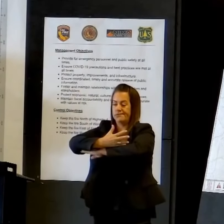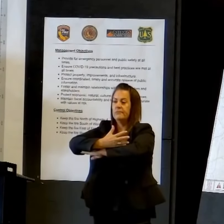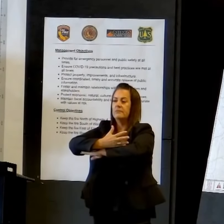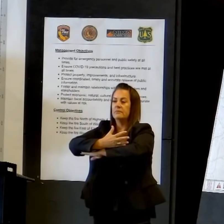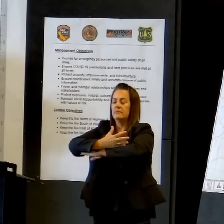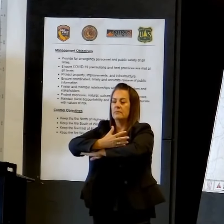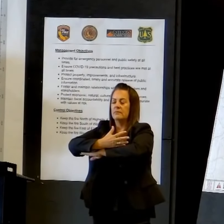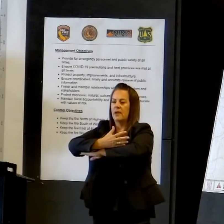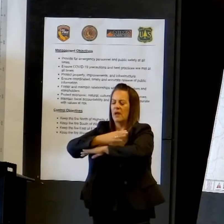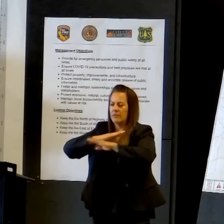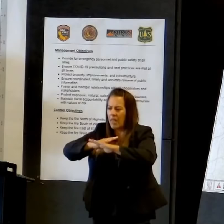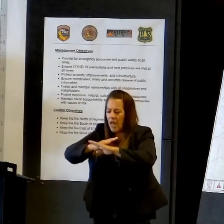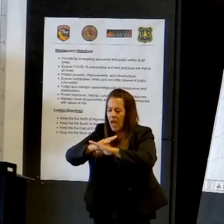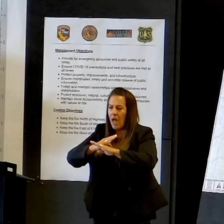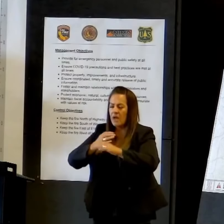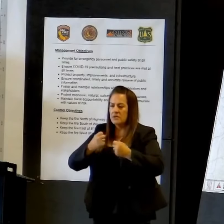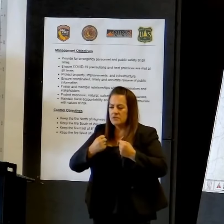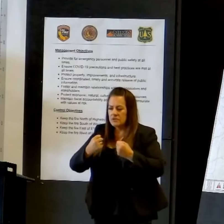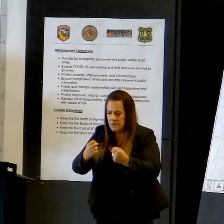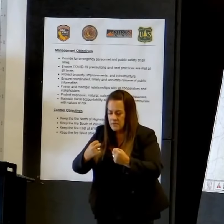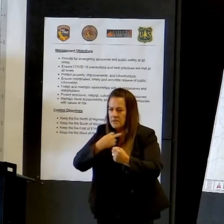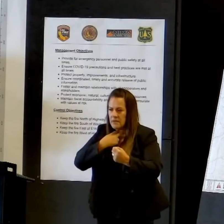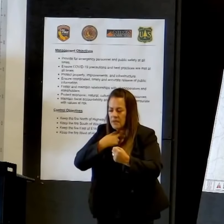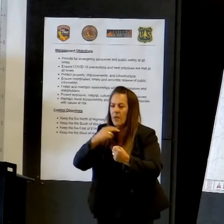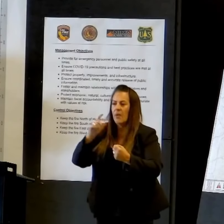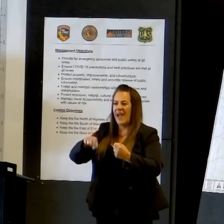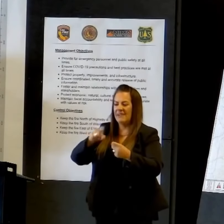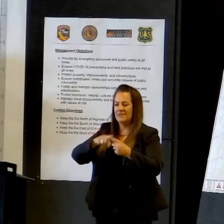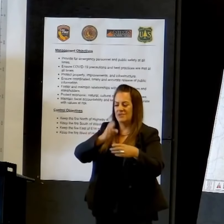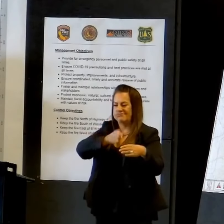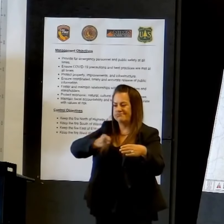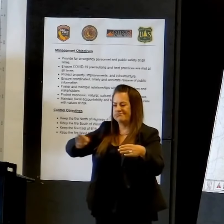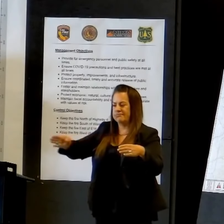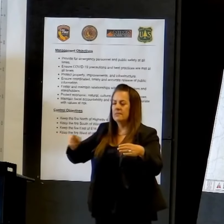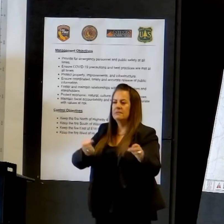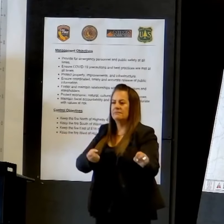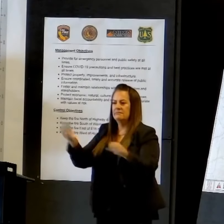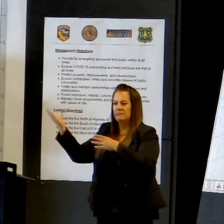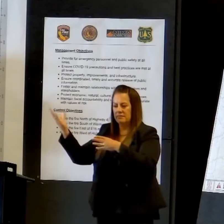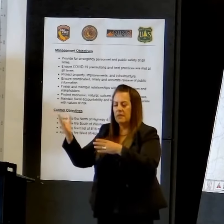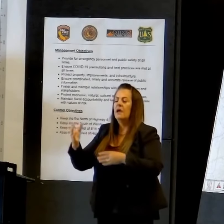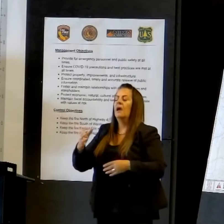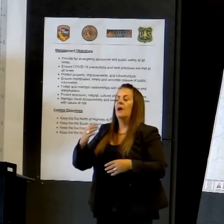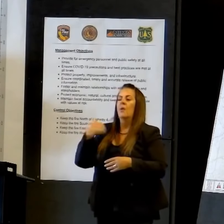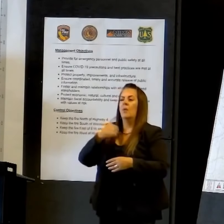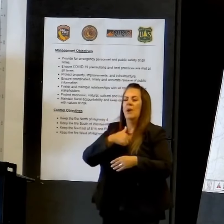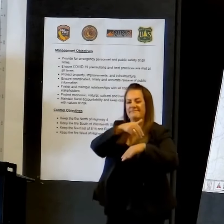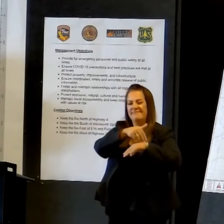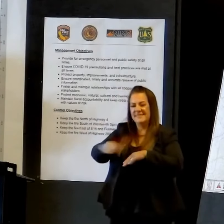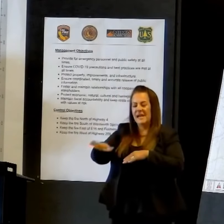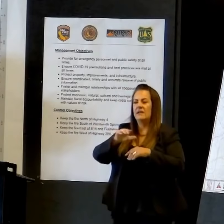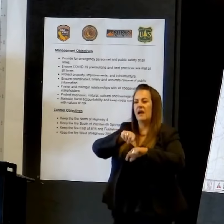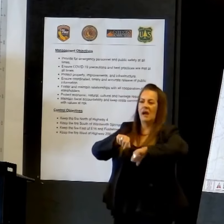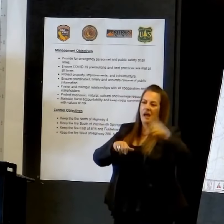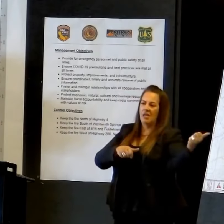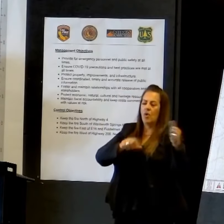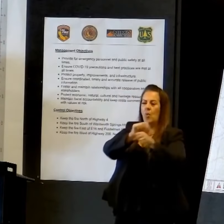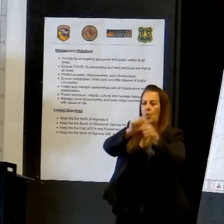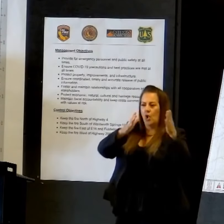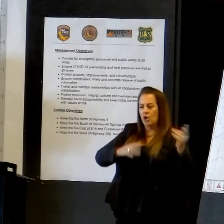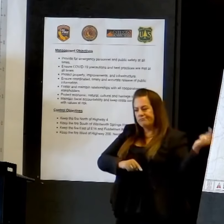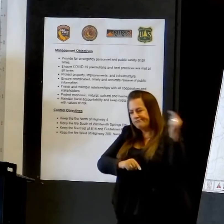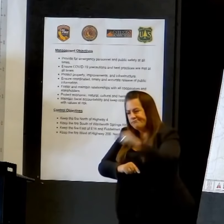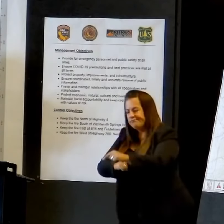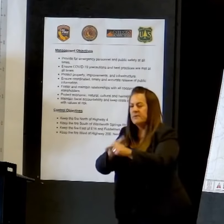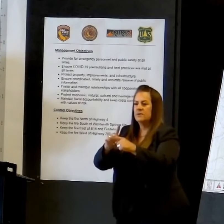all those hazards are taken care of before we let everybody back through there as well. So we have heavy equipment and we have falling modules working the